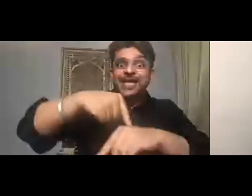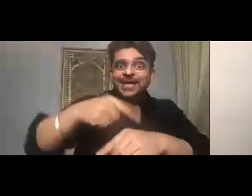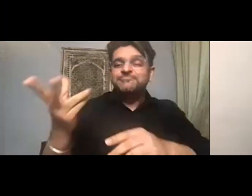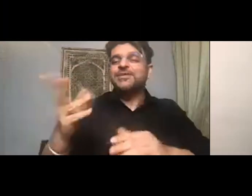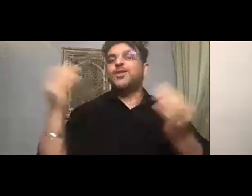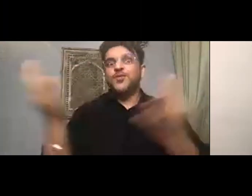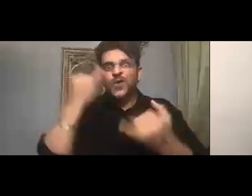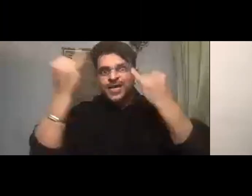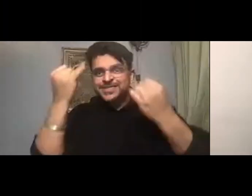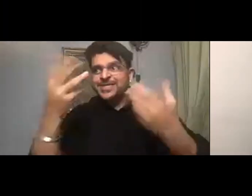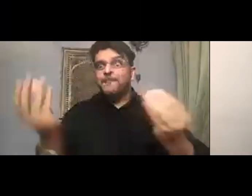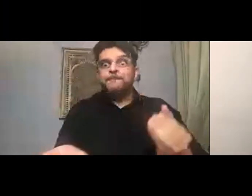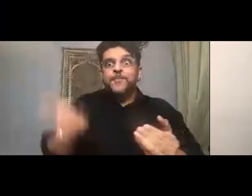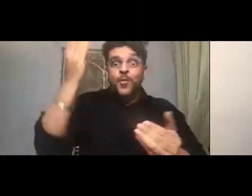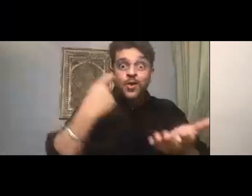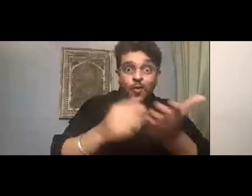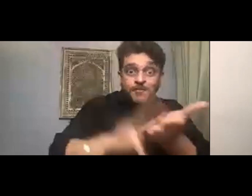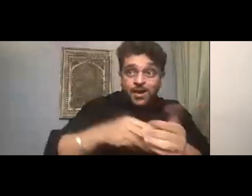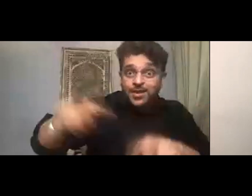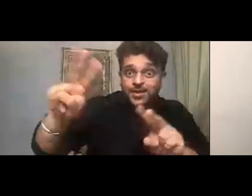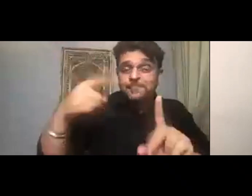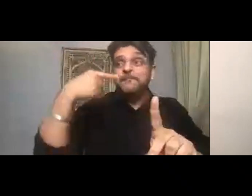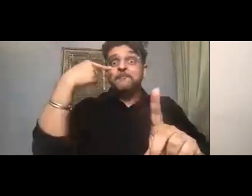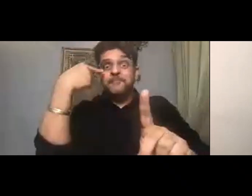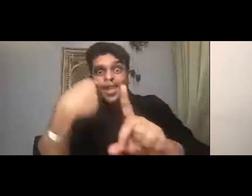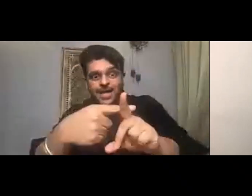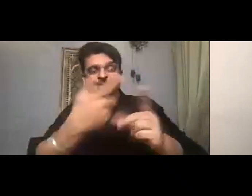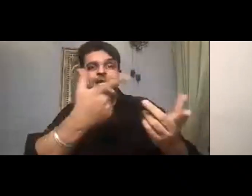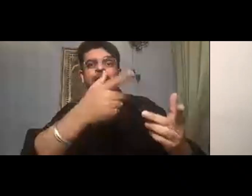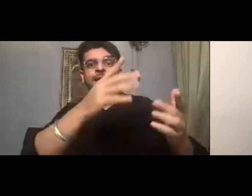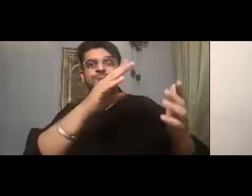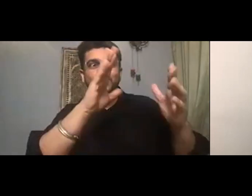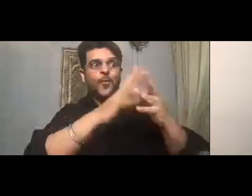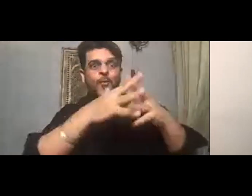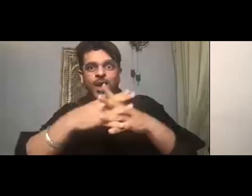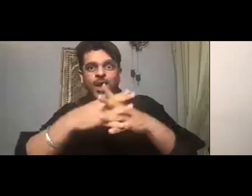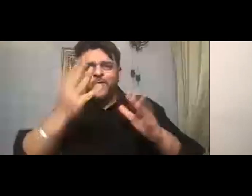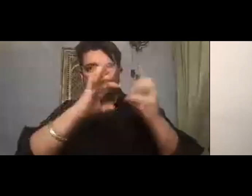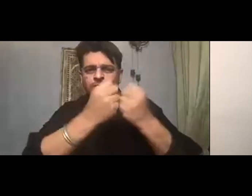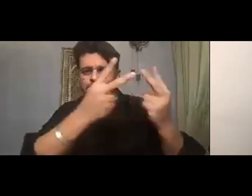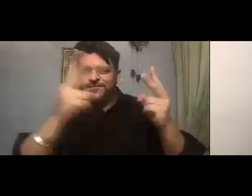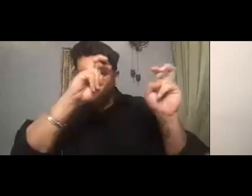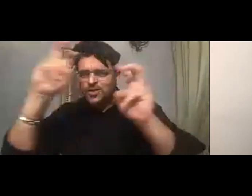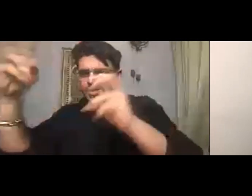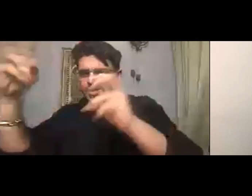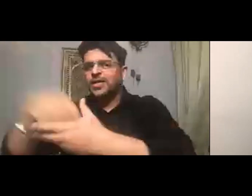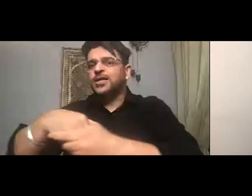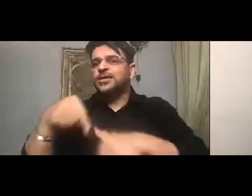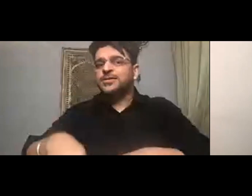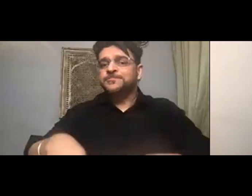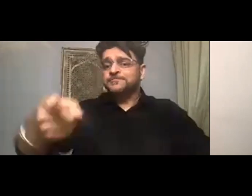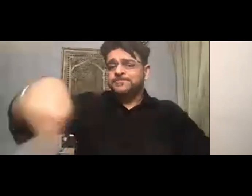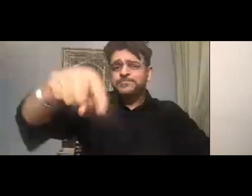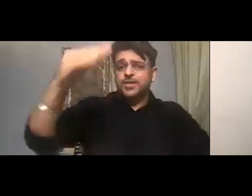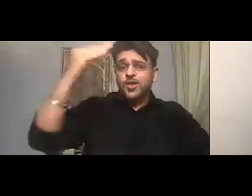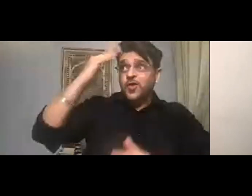been an inspiring time, and hopefully new ideas will pop up, more role models will come up, and we will keep